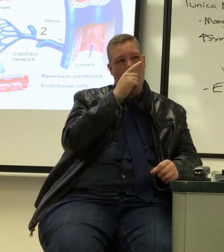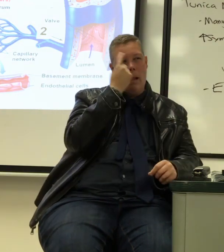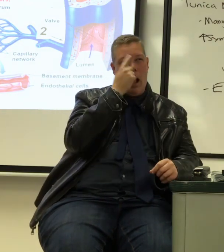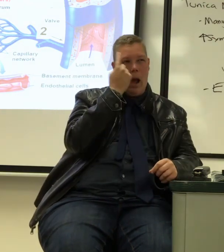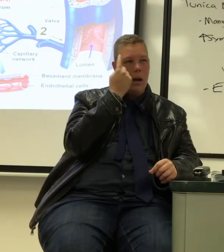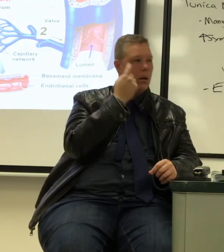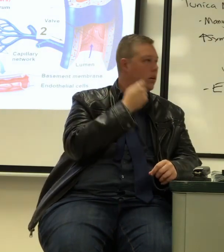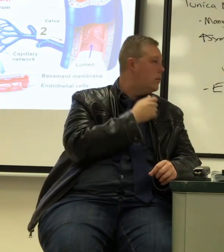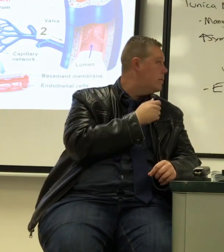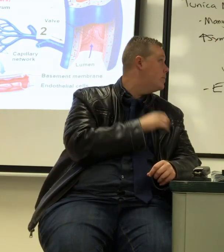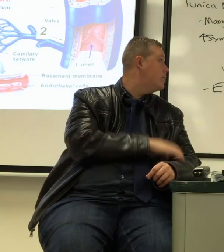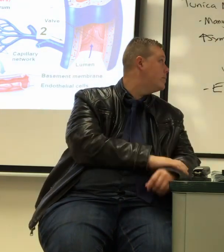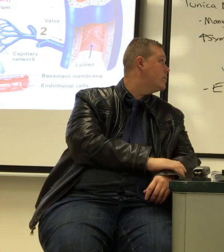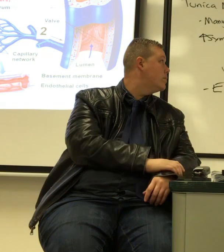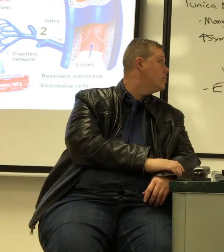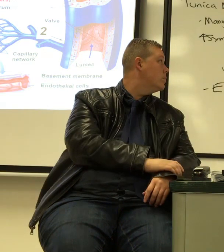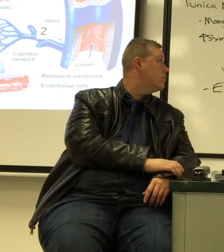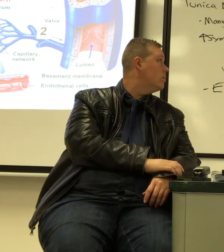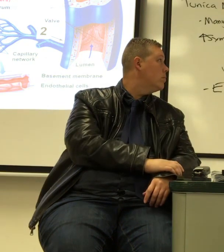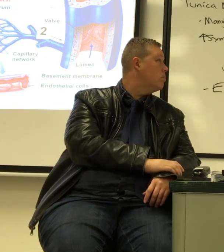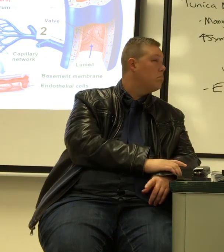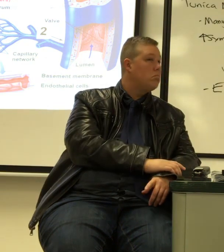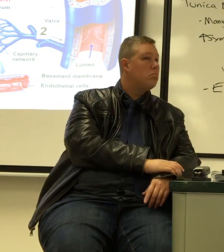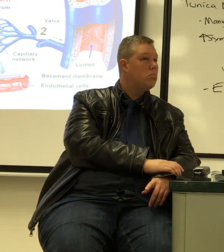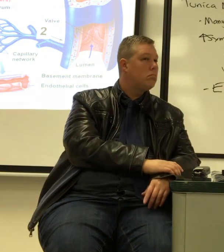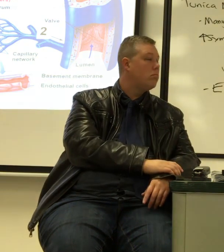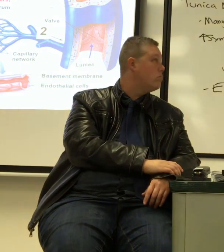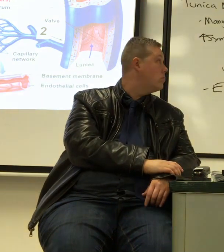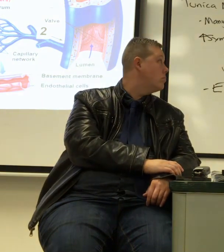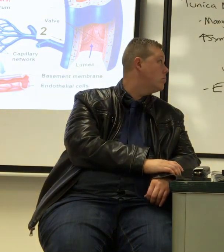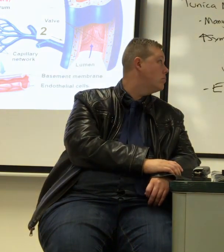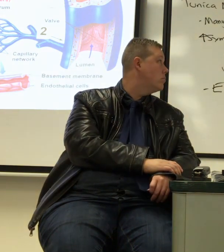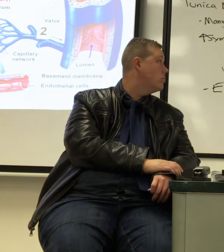you can see it better against the red.